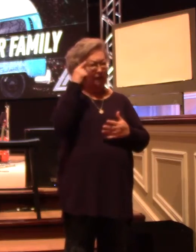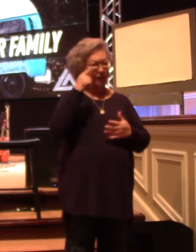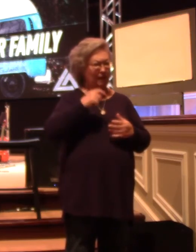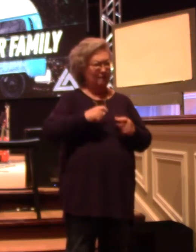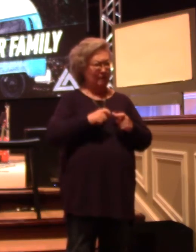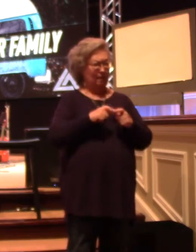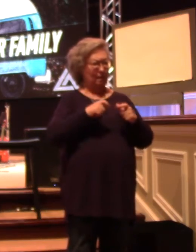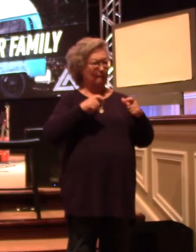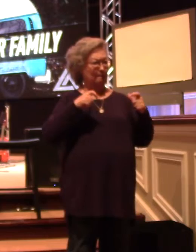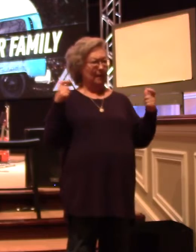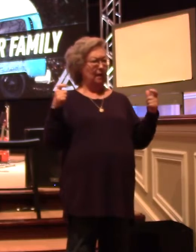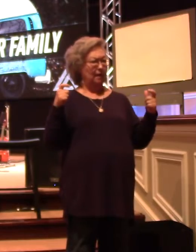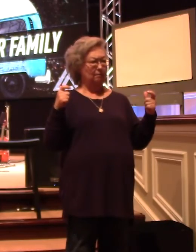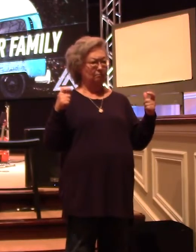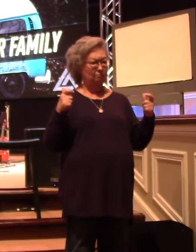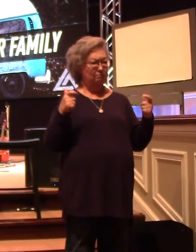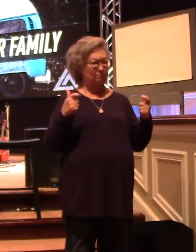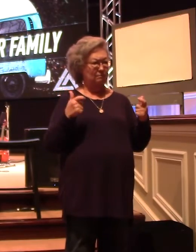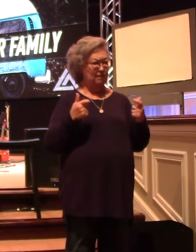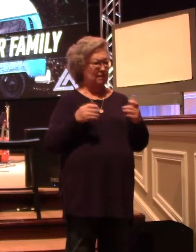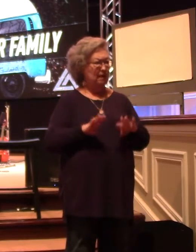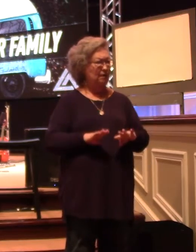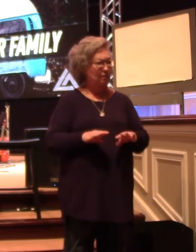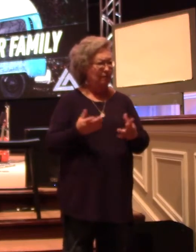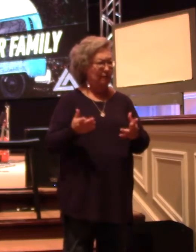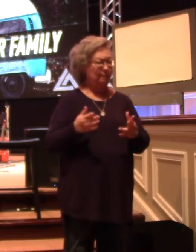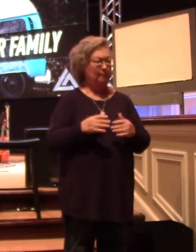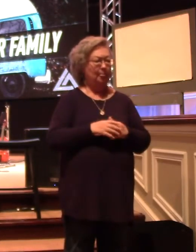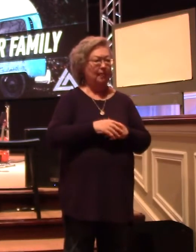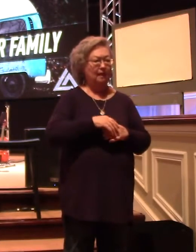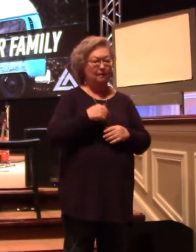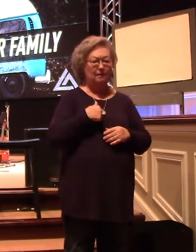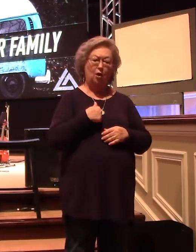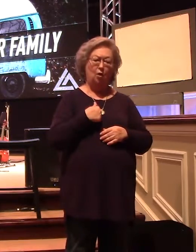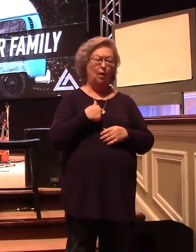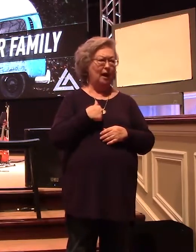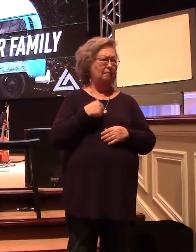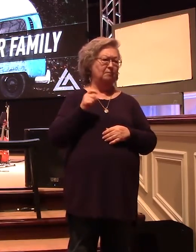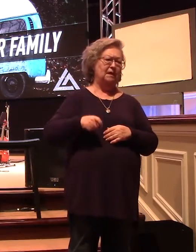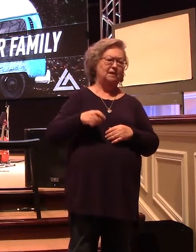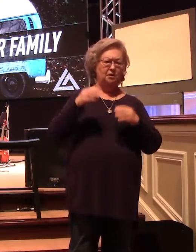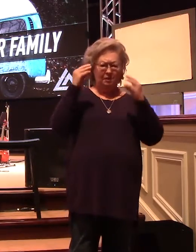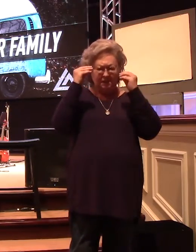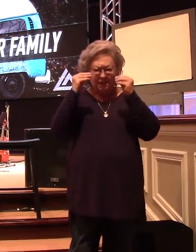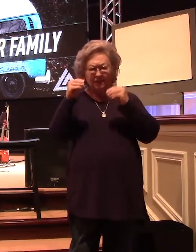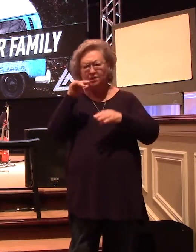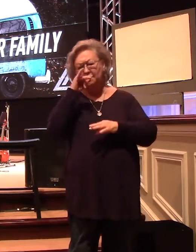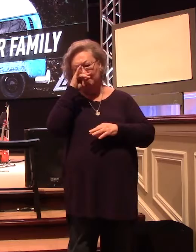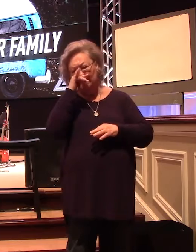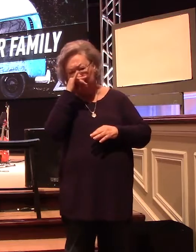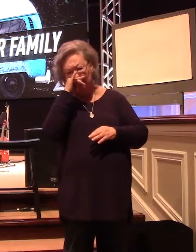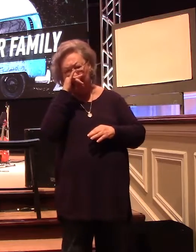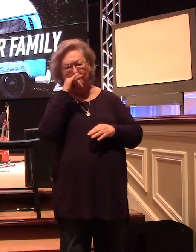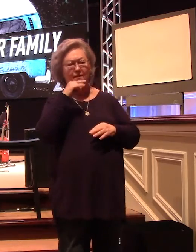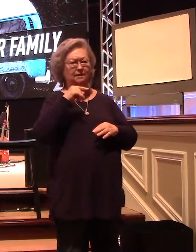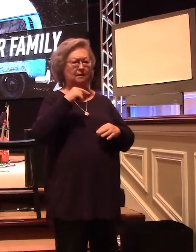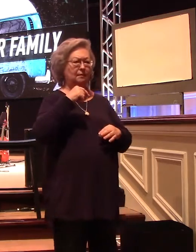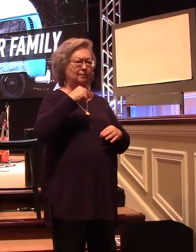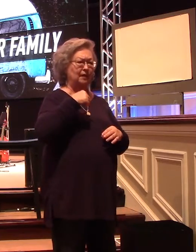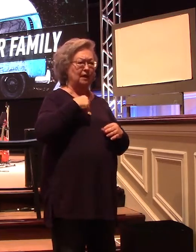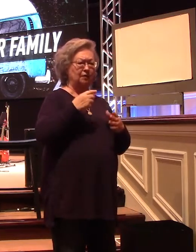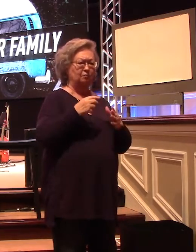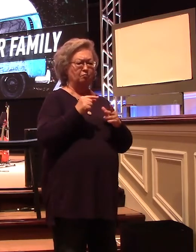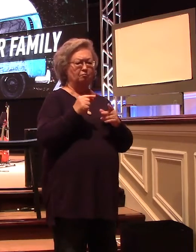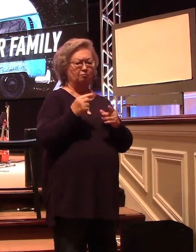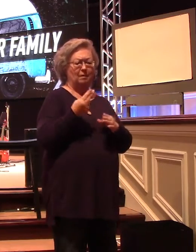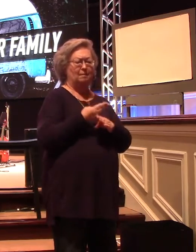I remember times when we would try to have some devotionals and I would try to teach my kids things and big theological terms